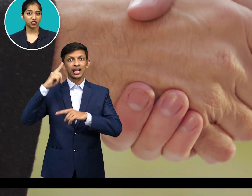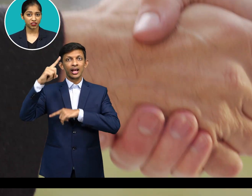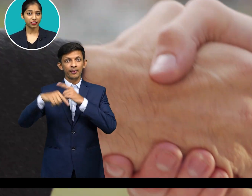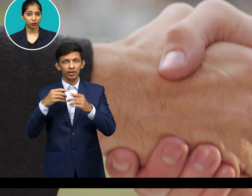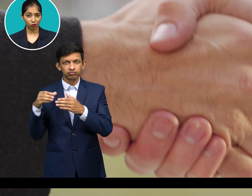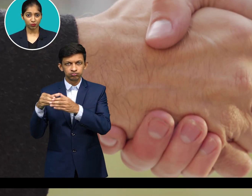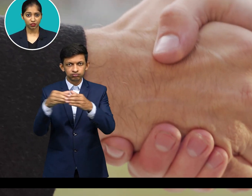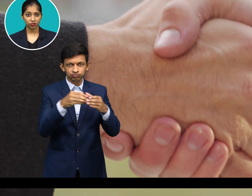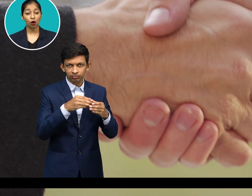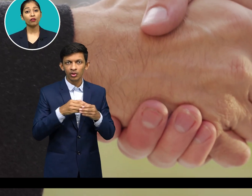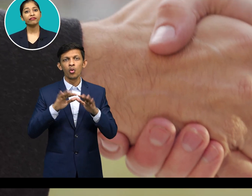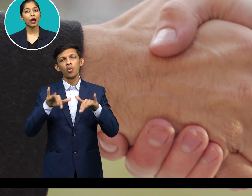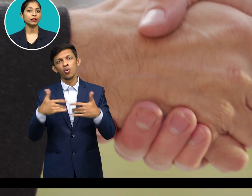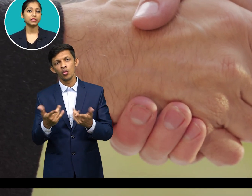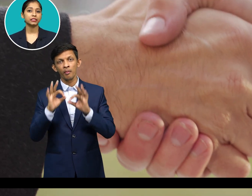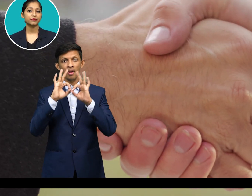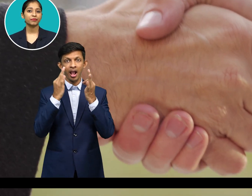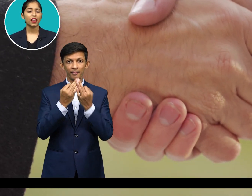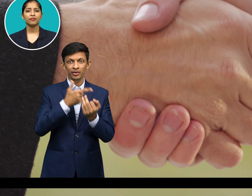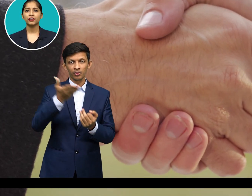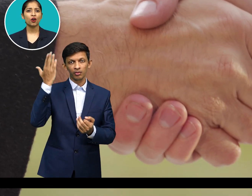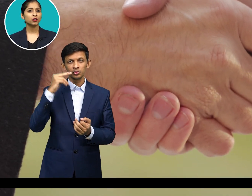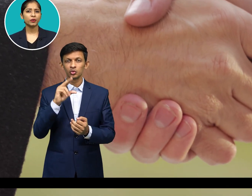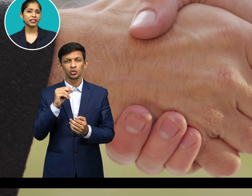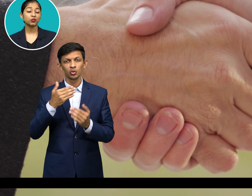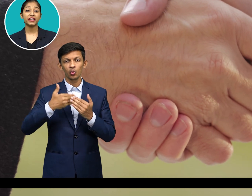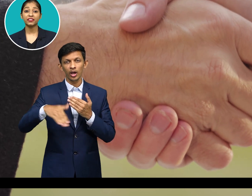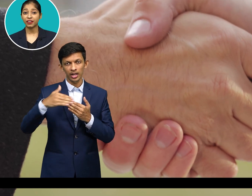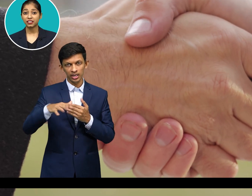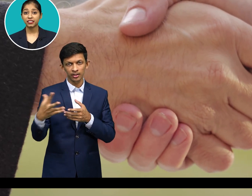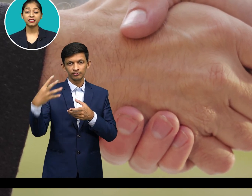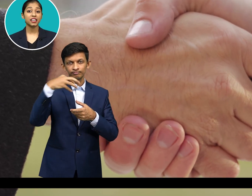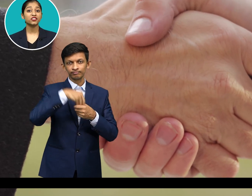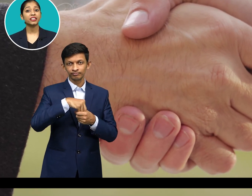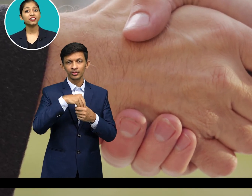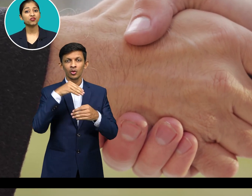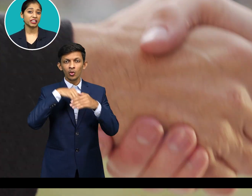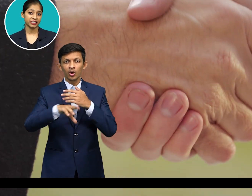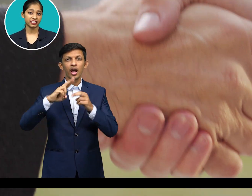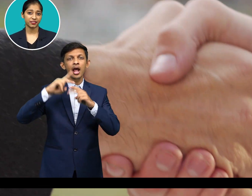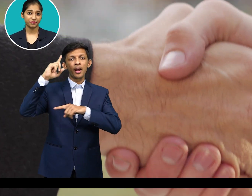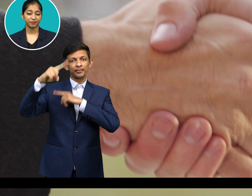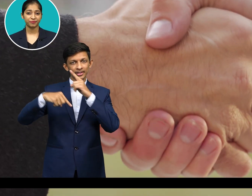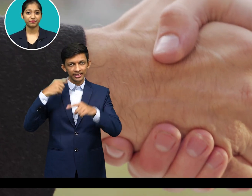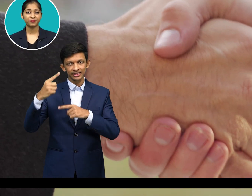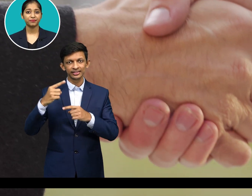Private industrial groups or families were not willing to invest in such